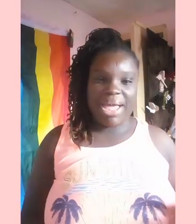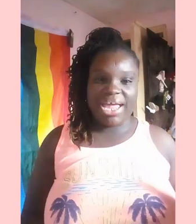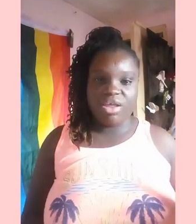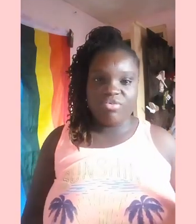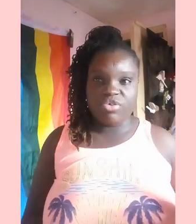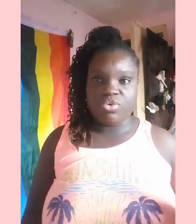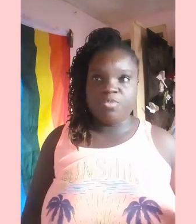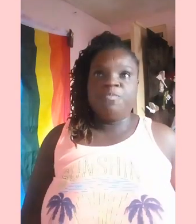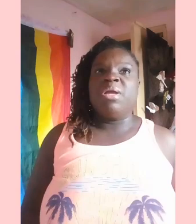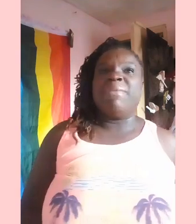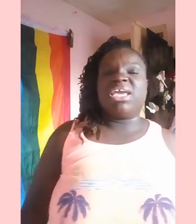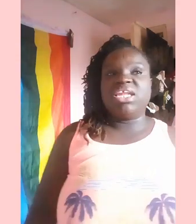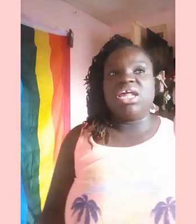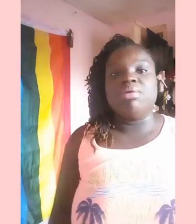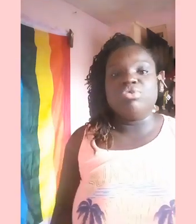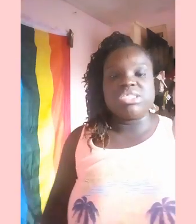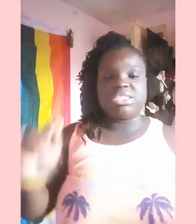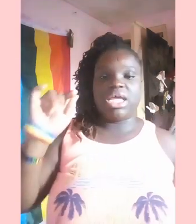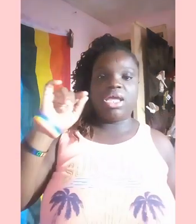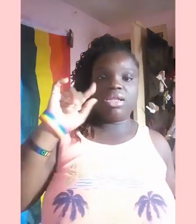I love you. Back in the day, them used to say